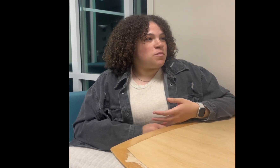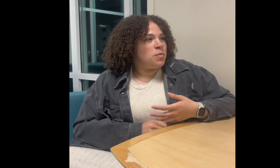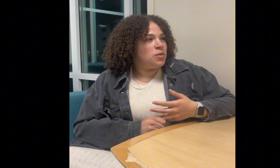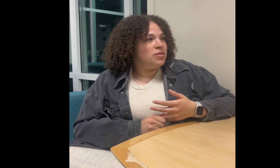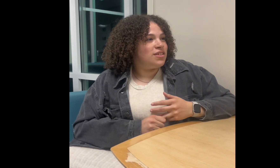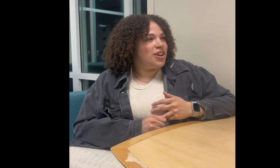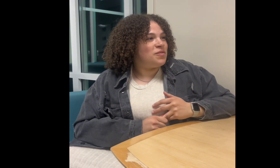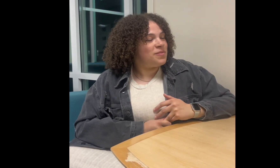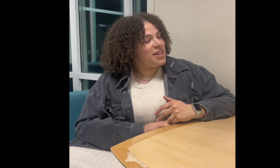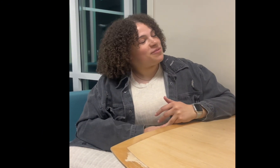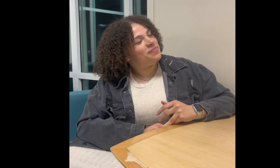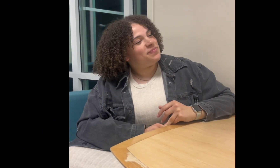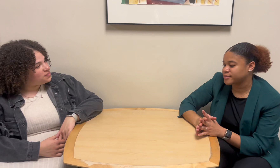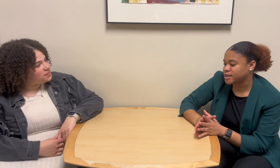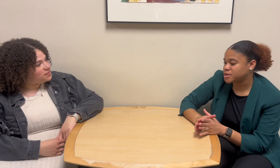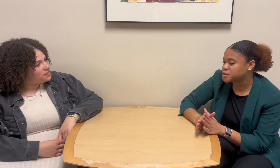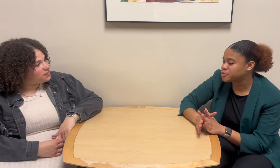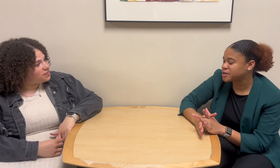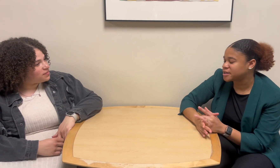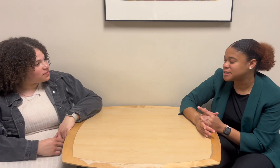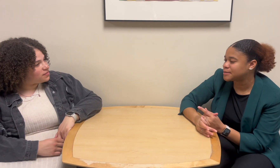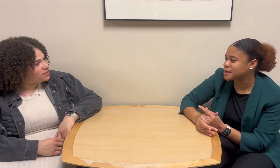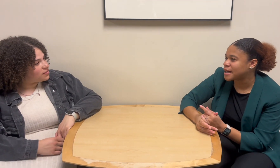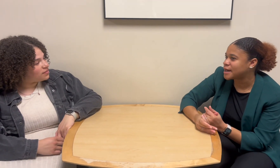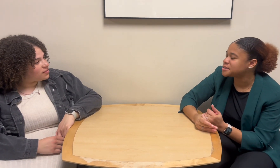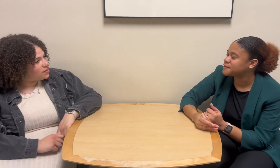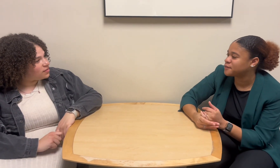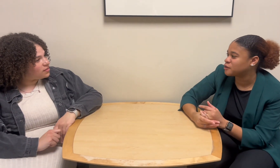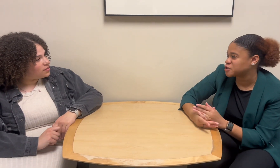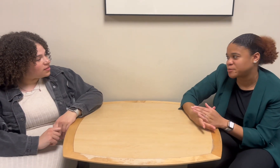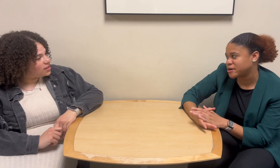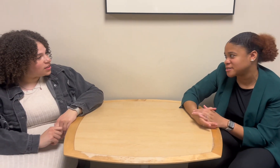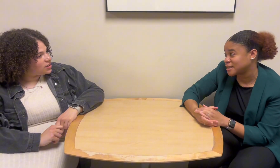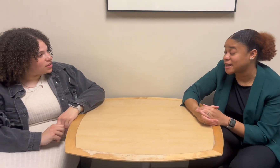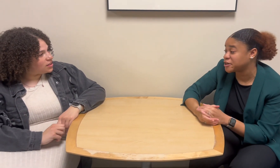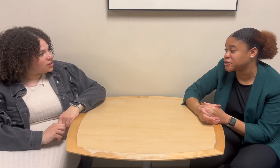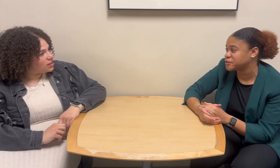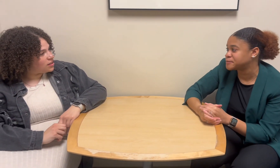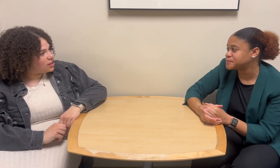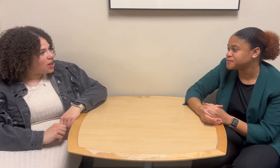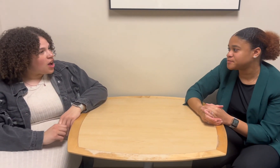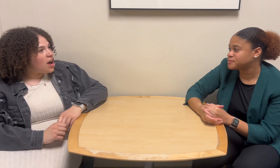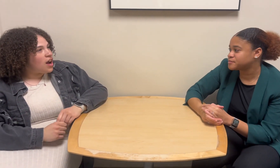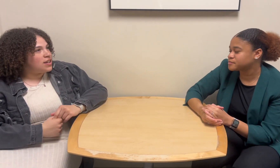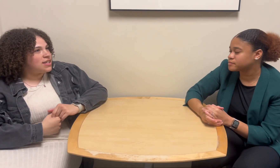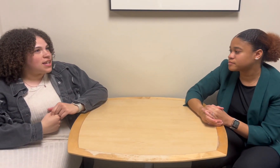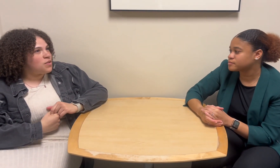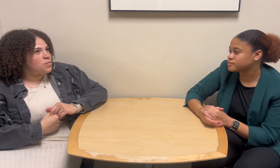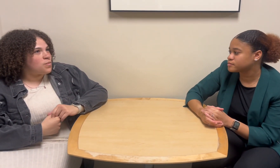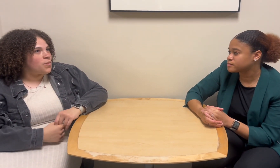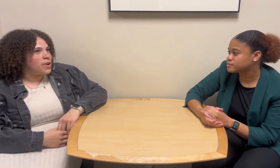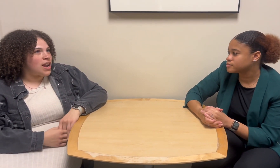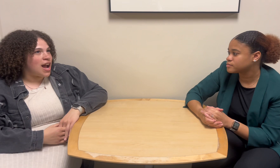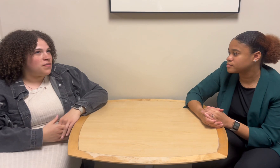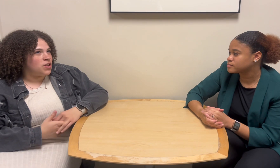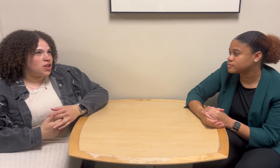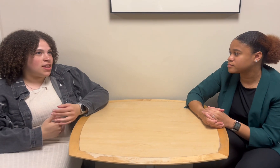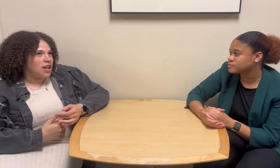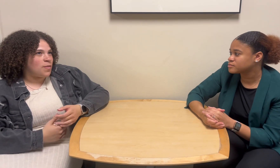people. So Brianna, tell me, how does it feel that your parents cannot hear you? Honestly, when I first started thinking about it, it